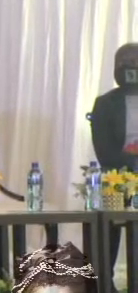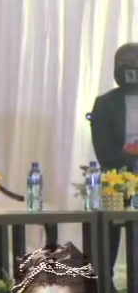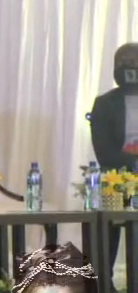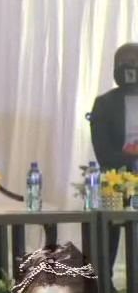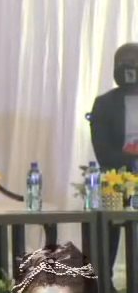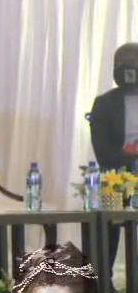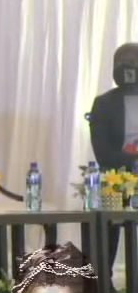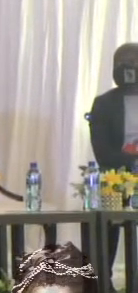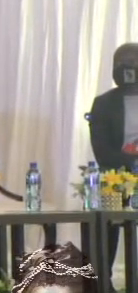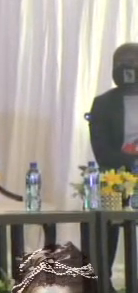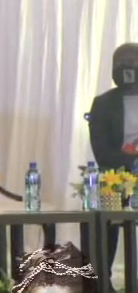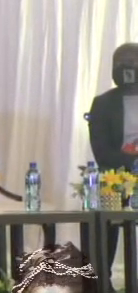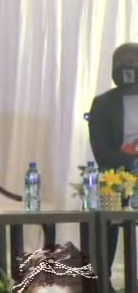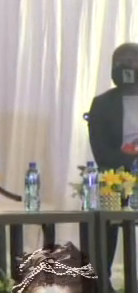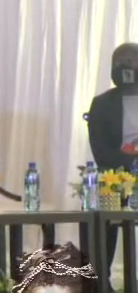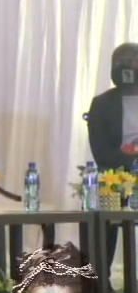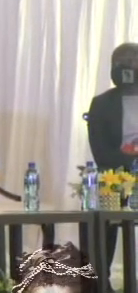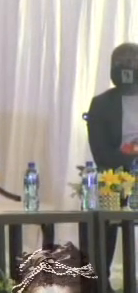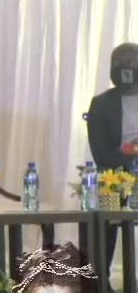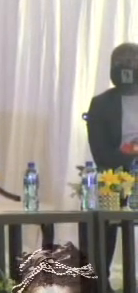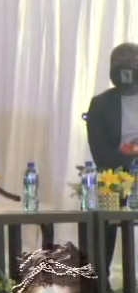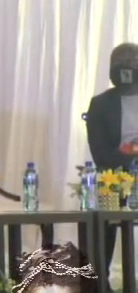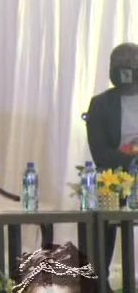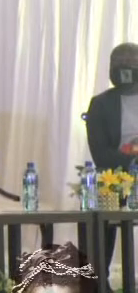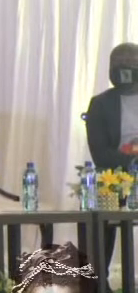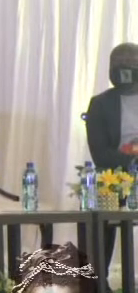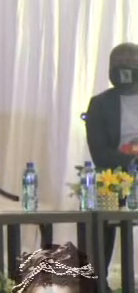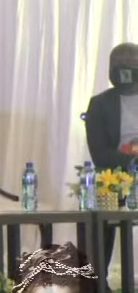Now, in our journey then towards